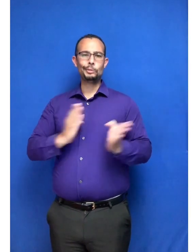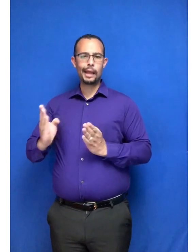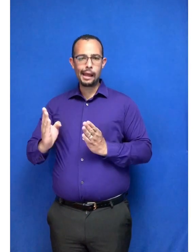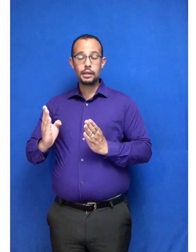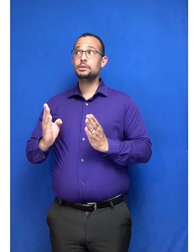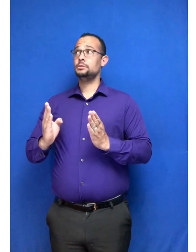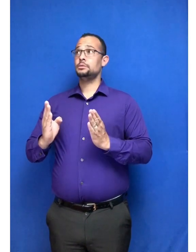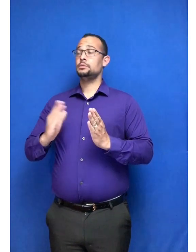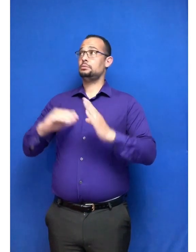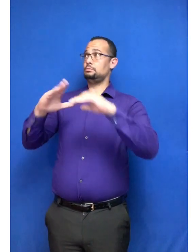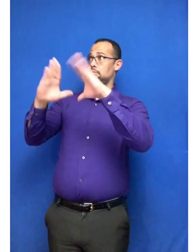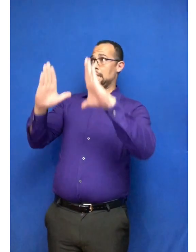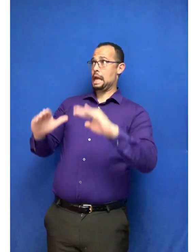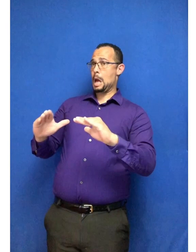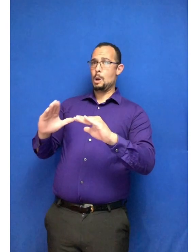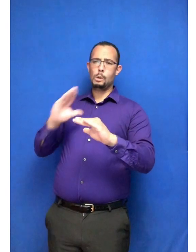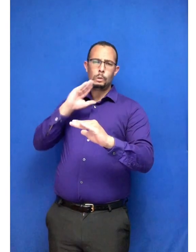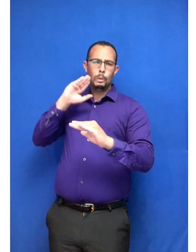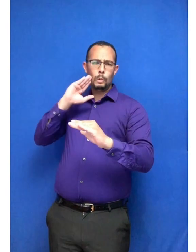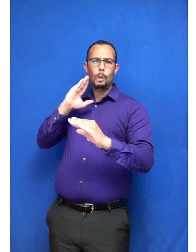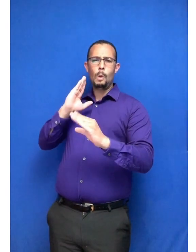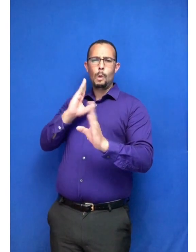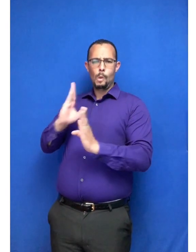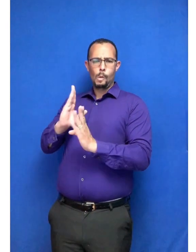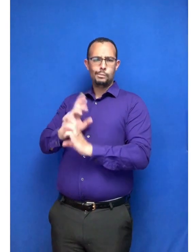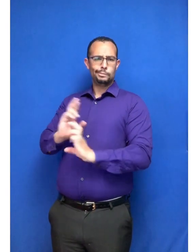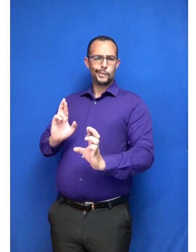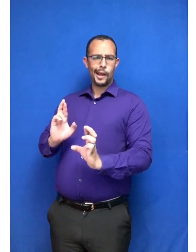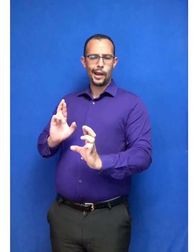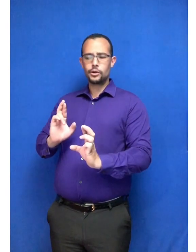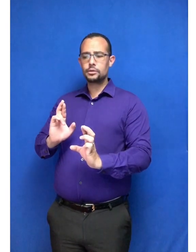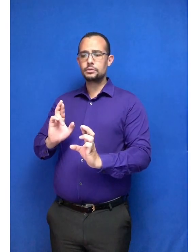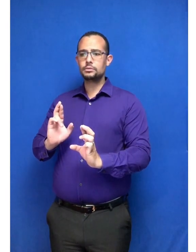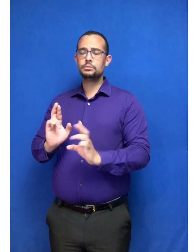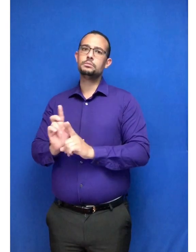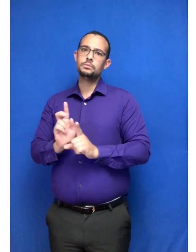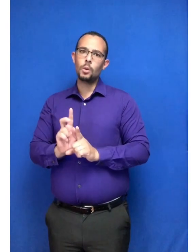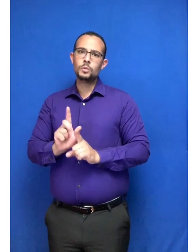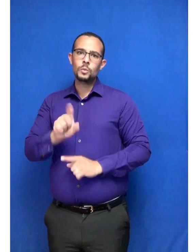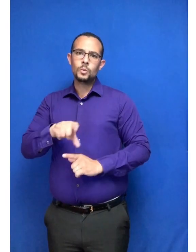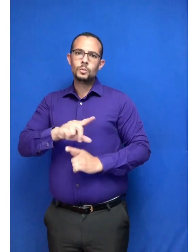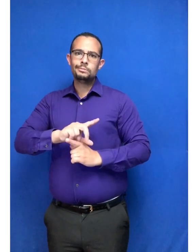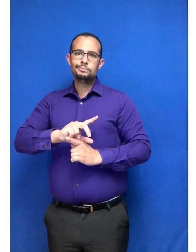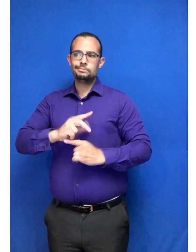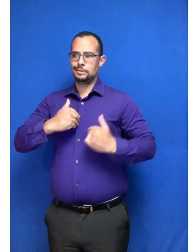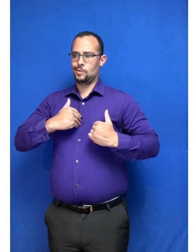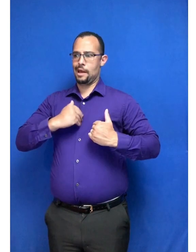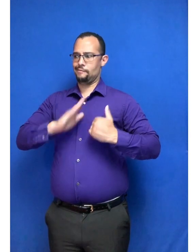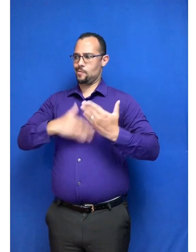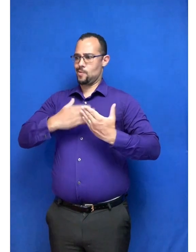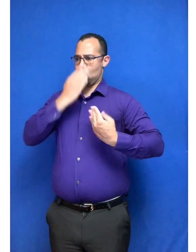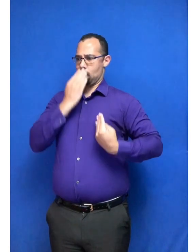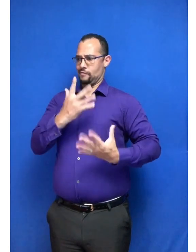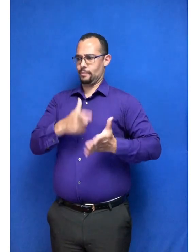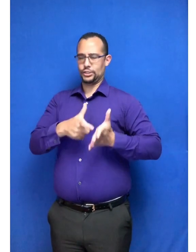Get your house prepared and make sure that you have all of the information you need for performing an